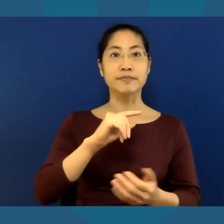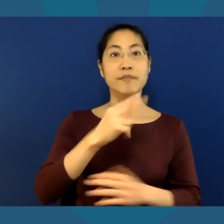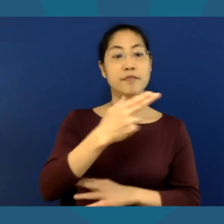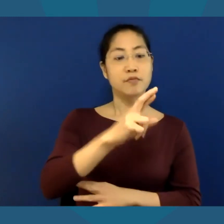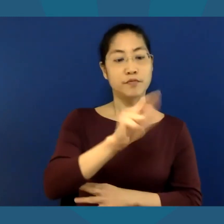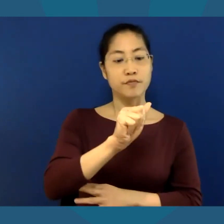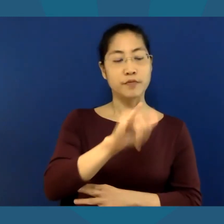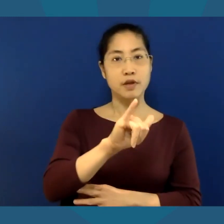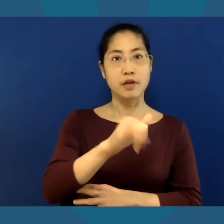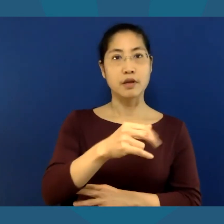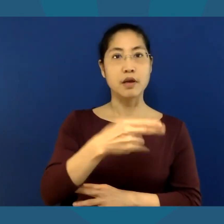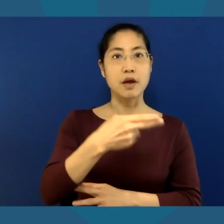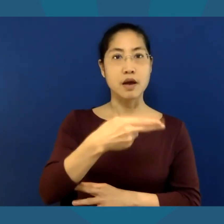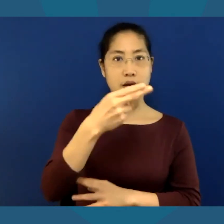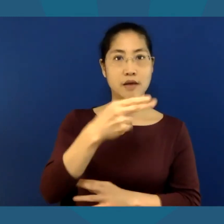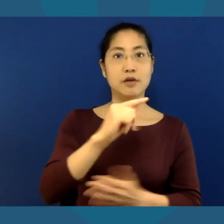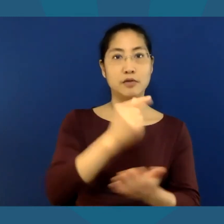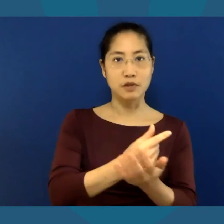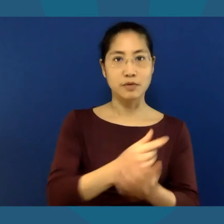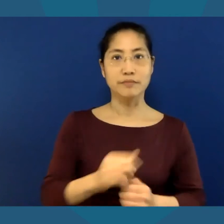Ray High graduate.